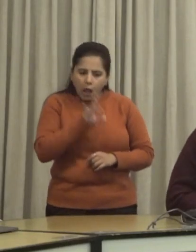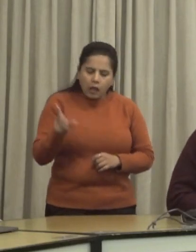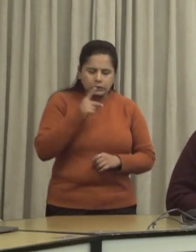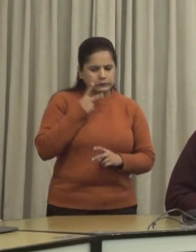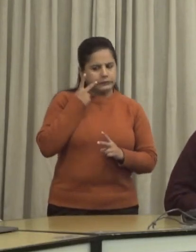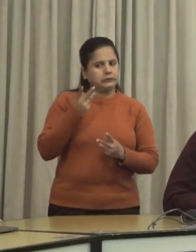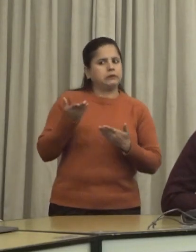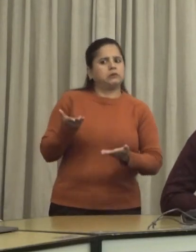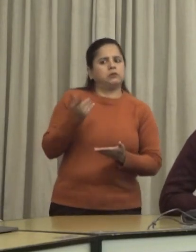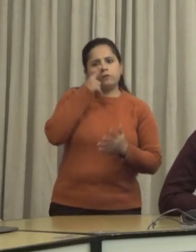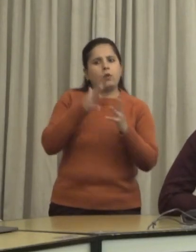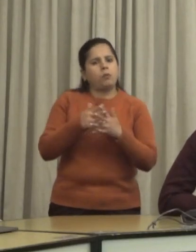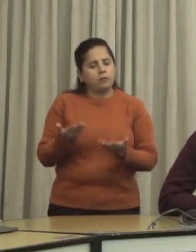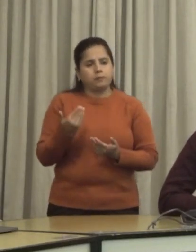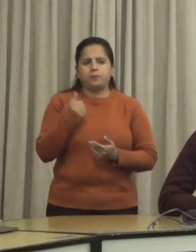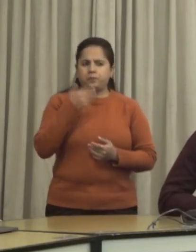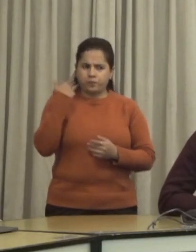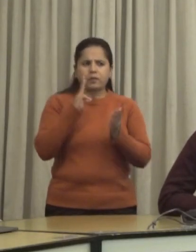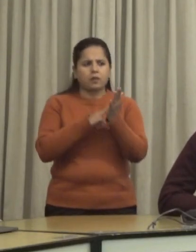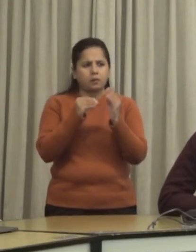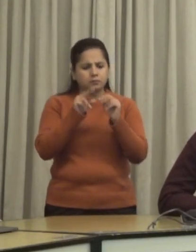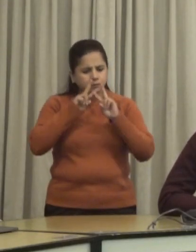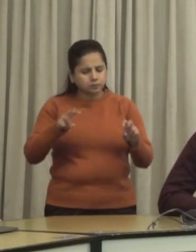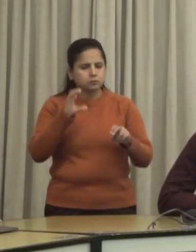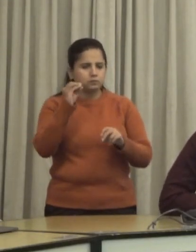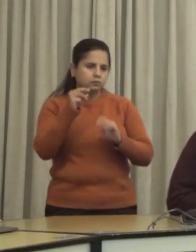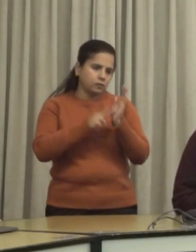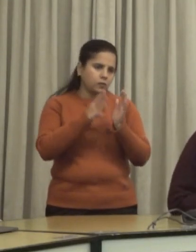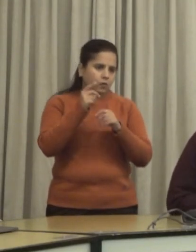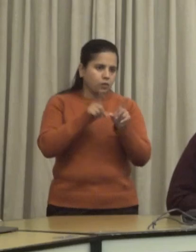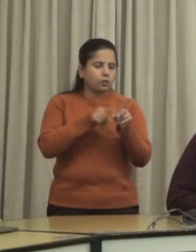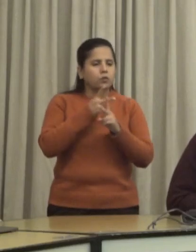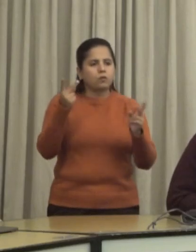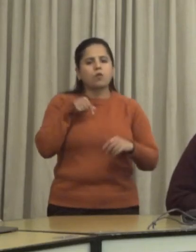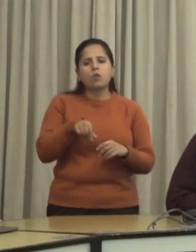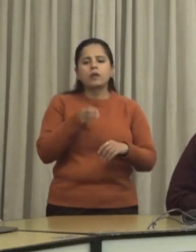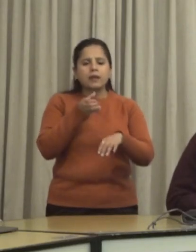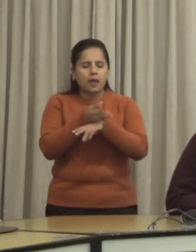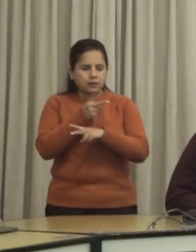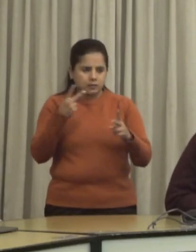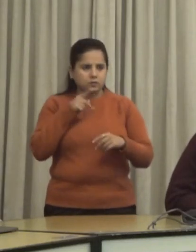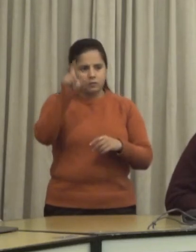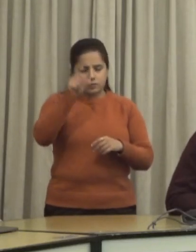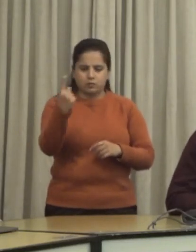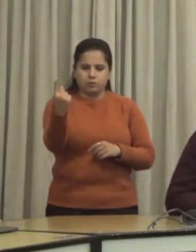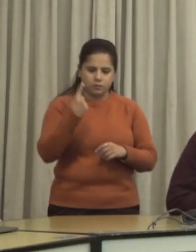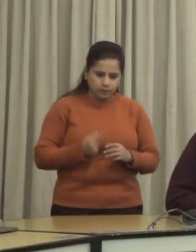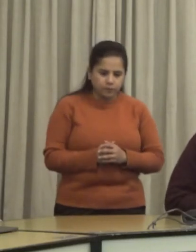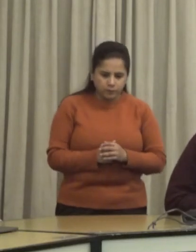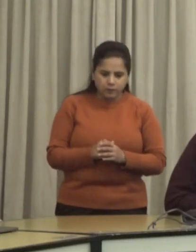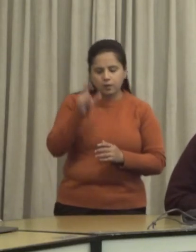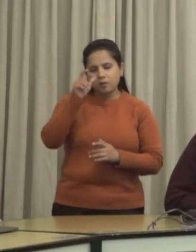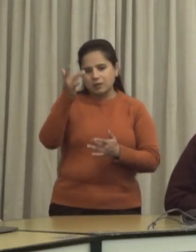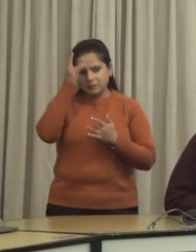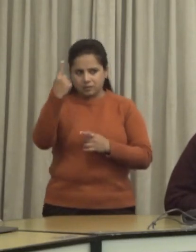again. I did my MD thesis in oncology. I was working with patients with oral cancer. One day, one patient's son,